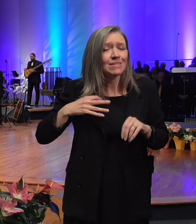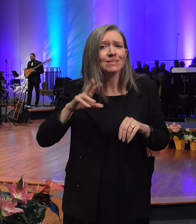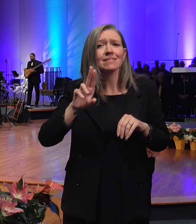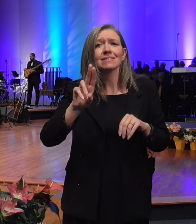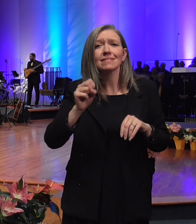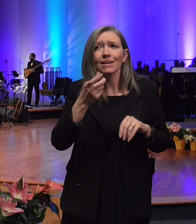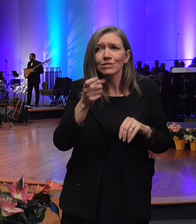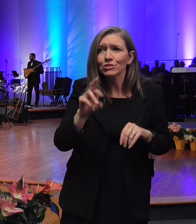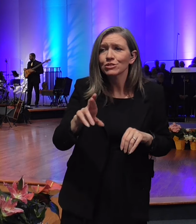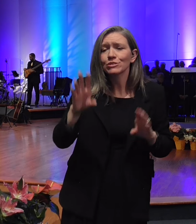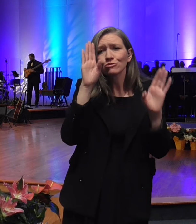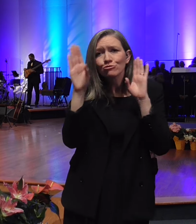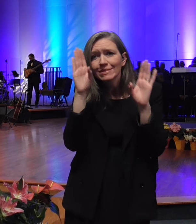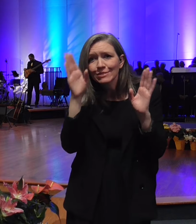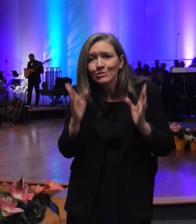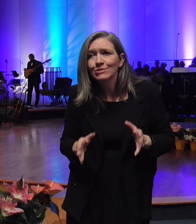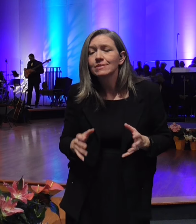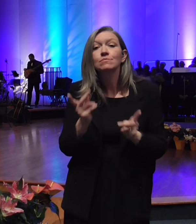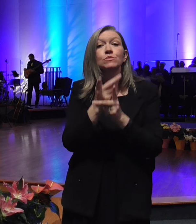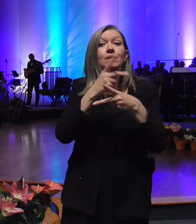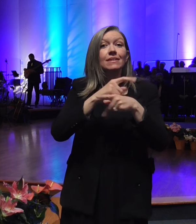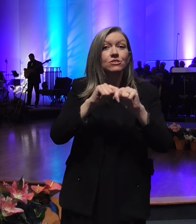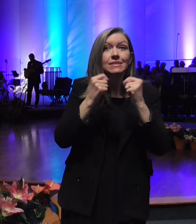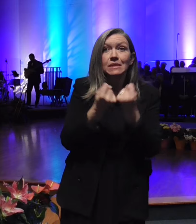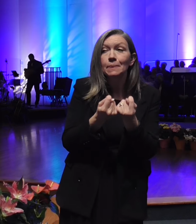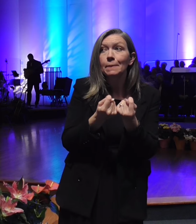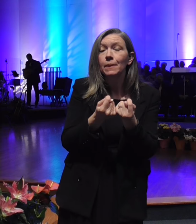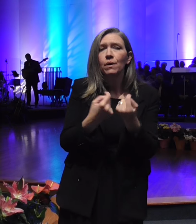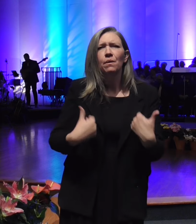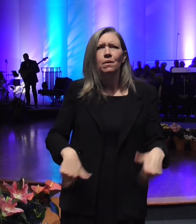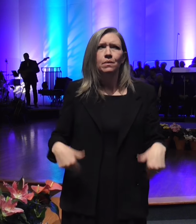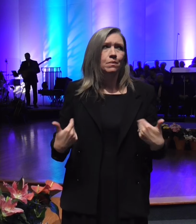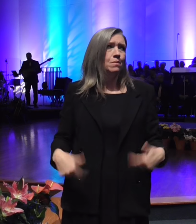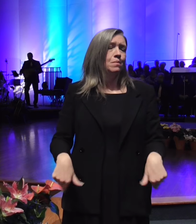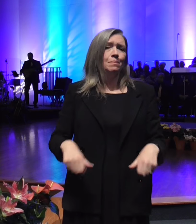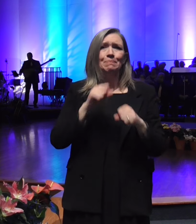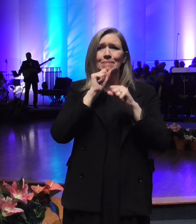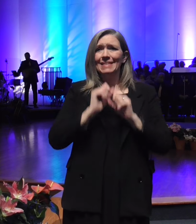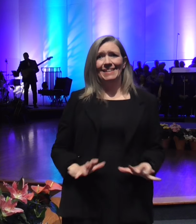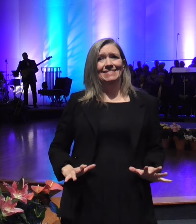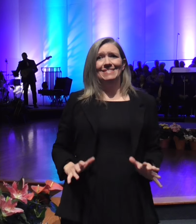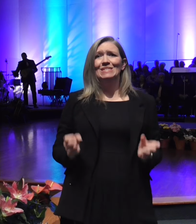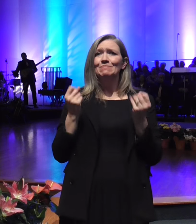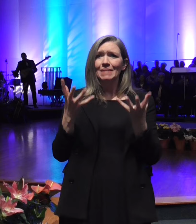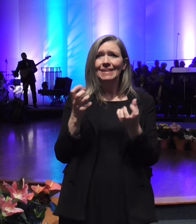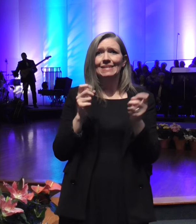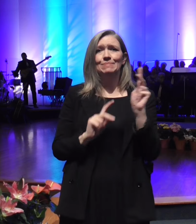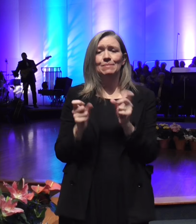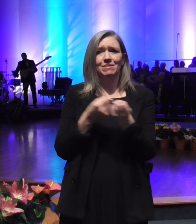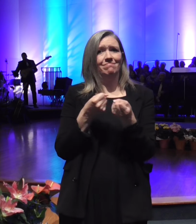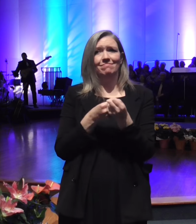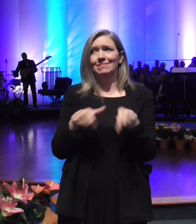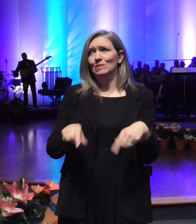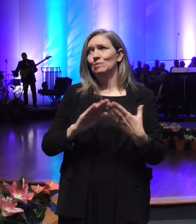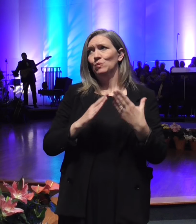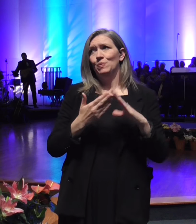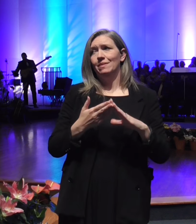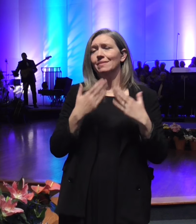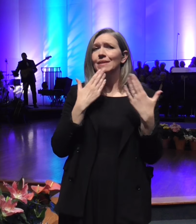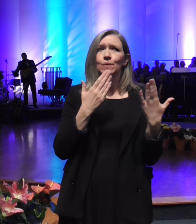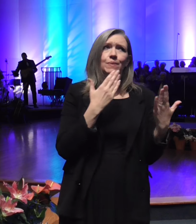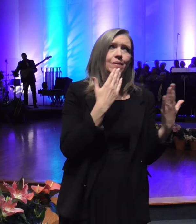ushers, greeters, our wonderful production team. We are blessed by so many people who uplift our community. Thank you all.